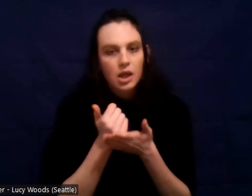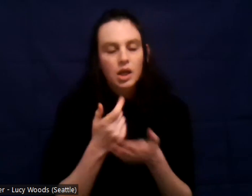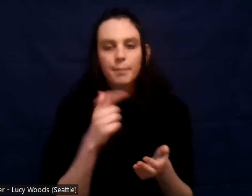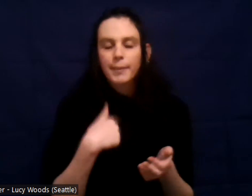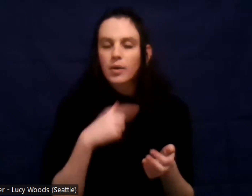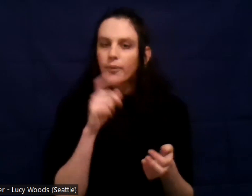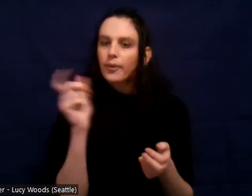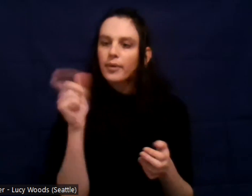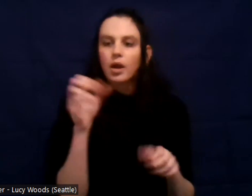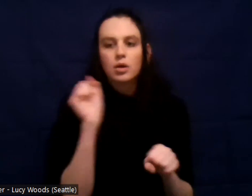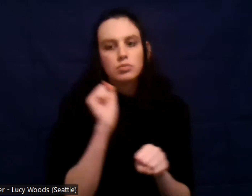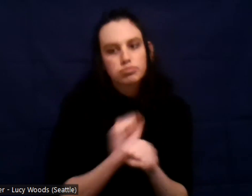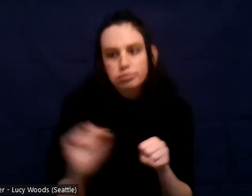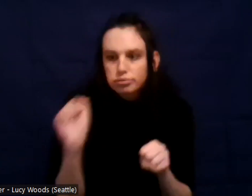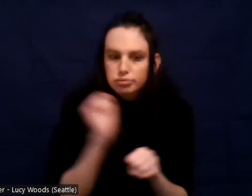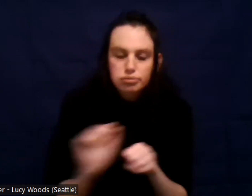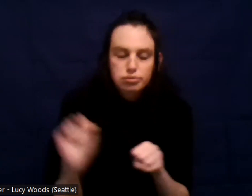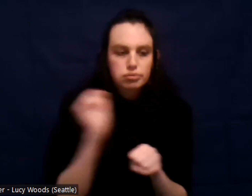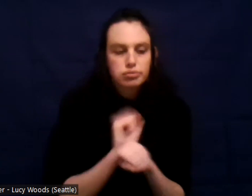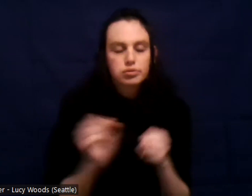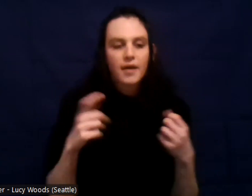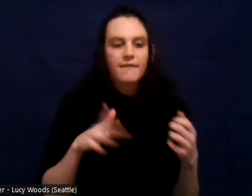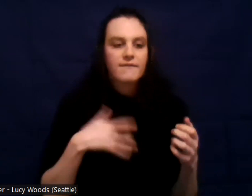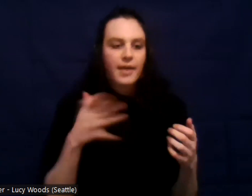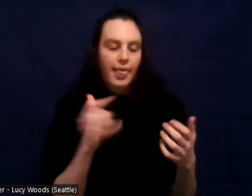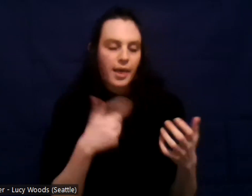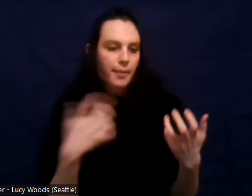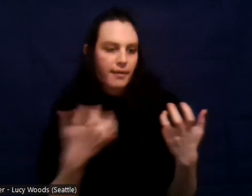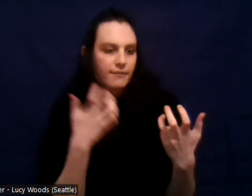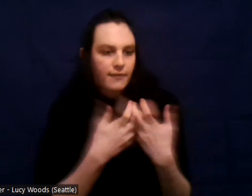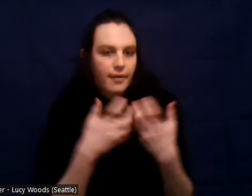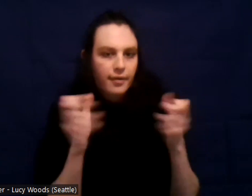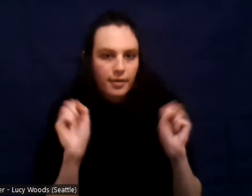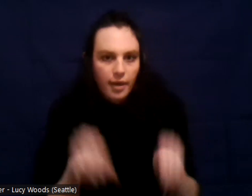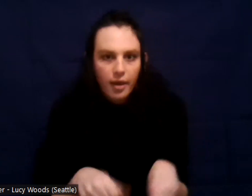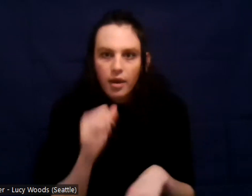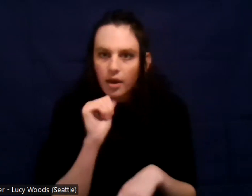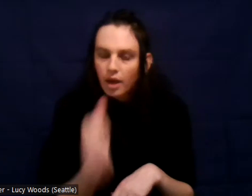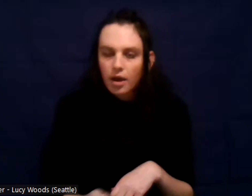as hard. It's easy to just,